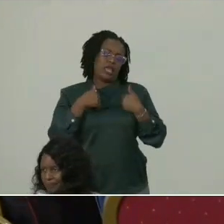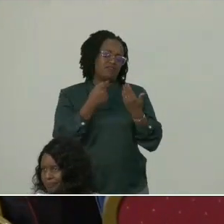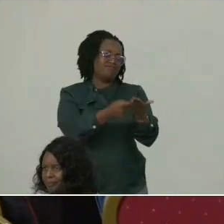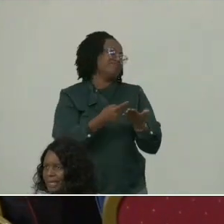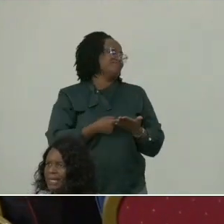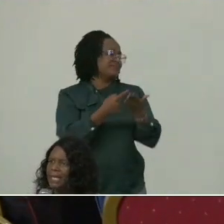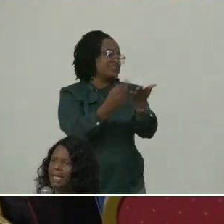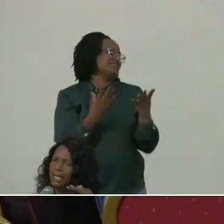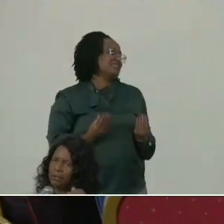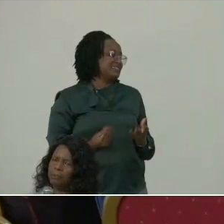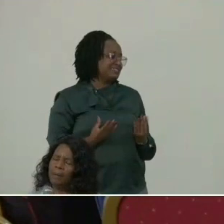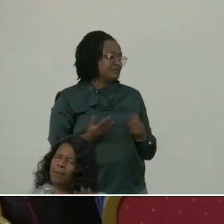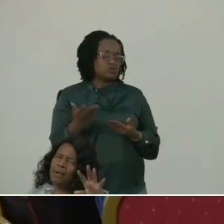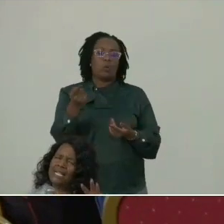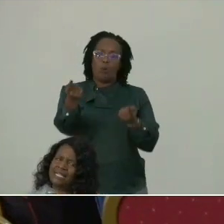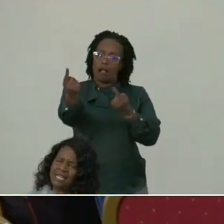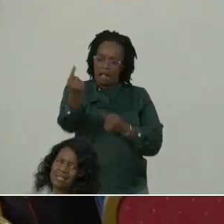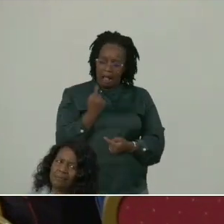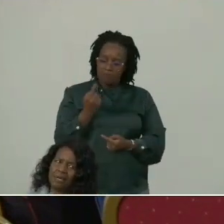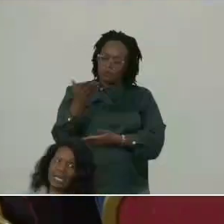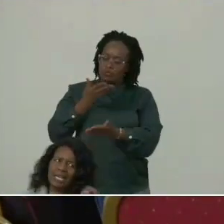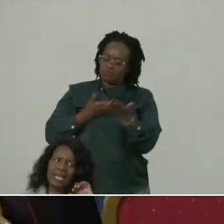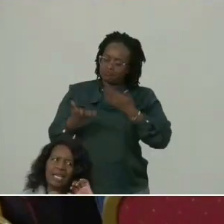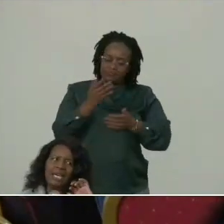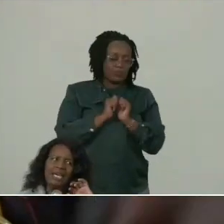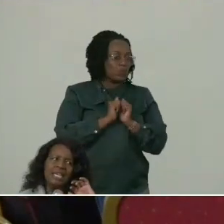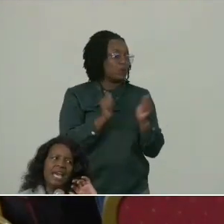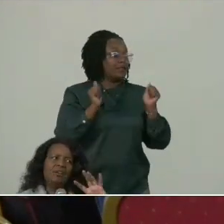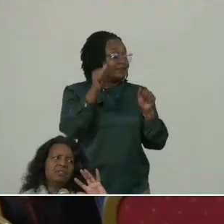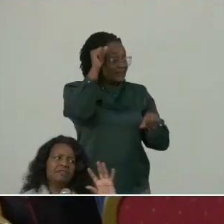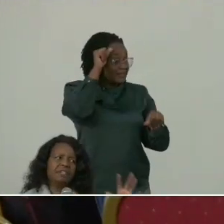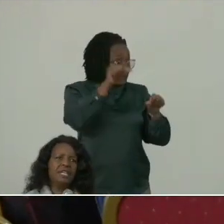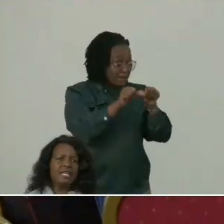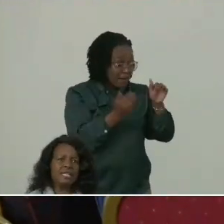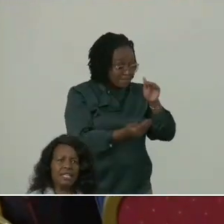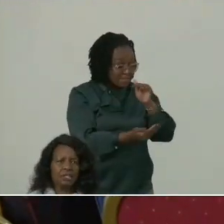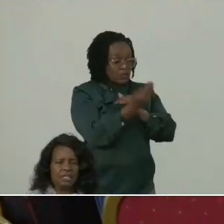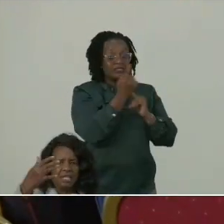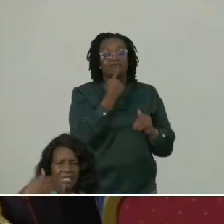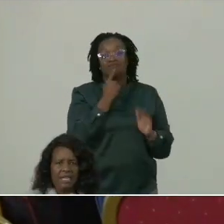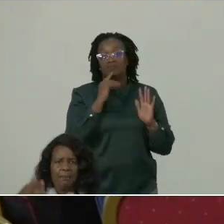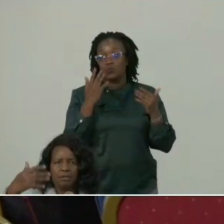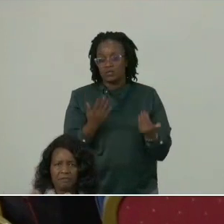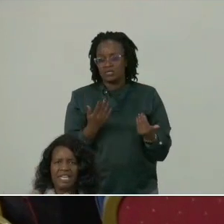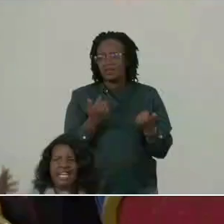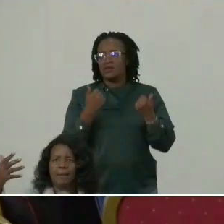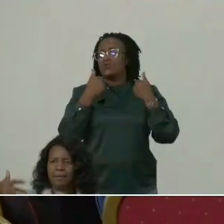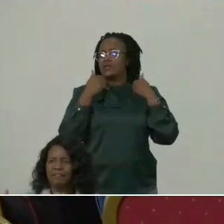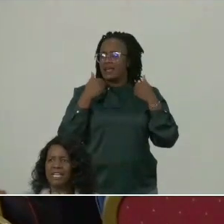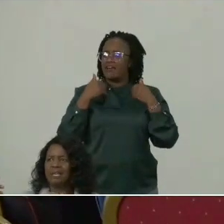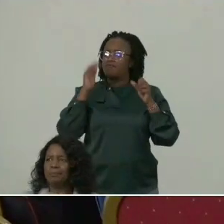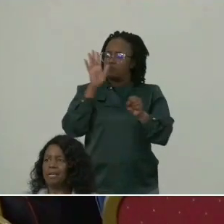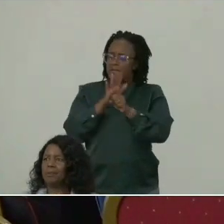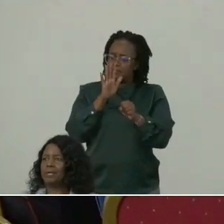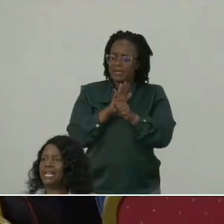conversation. You remember what I said in the morning? There are a lot of things that need a bit of cleanup,